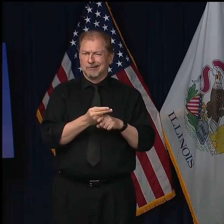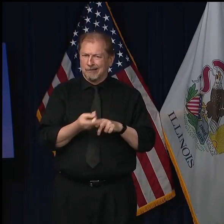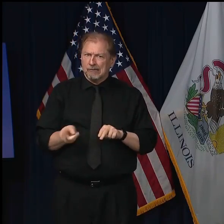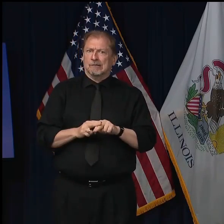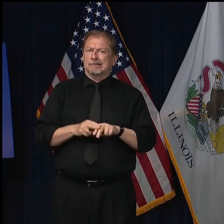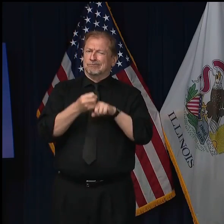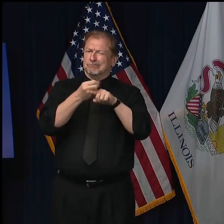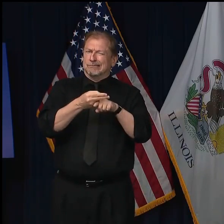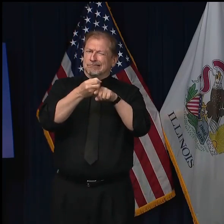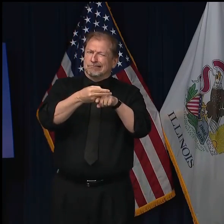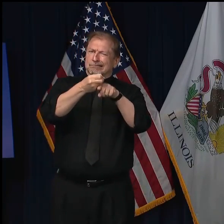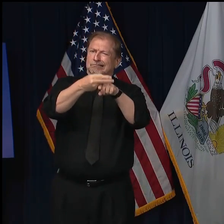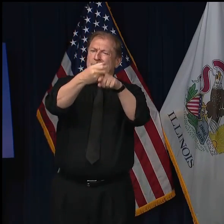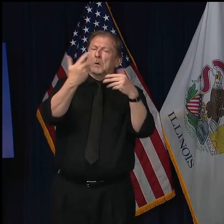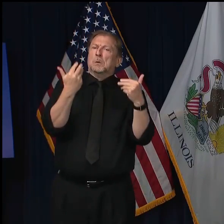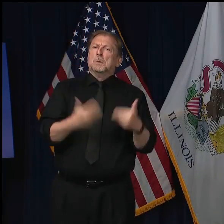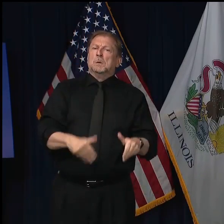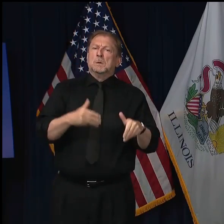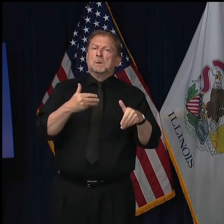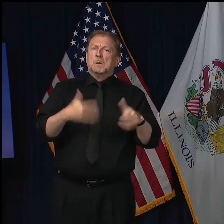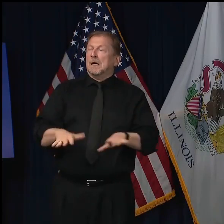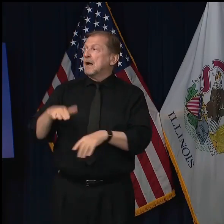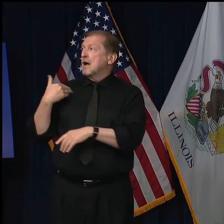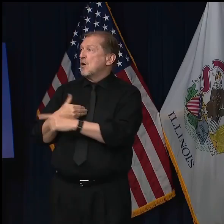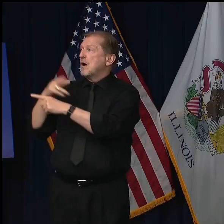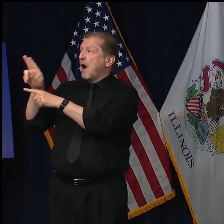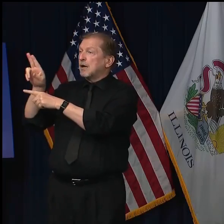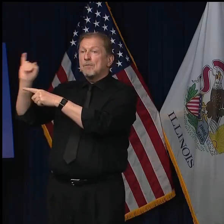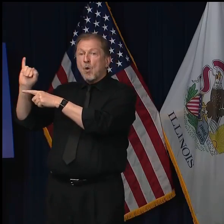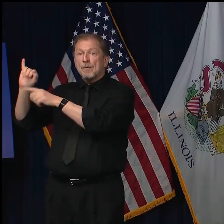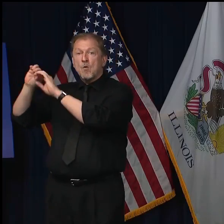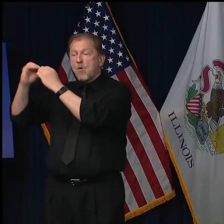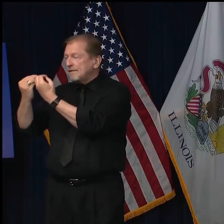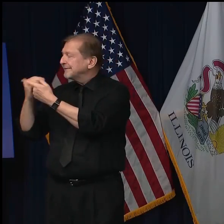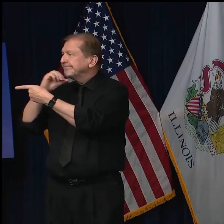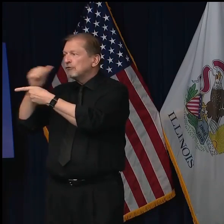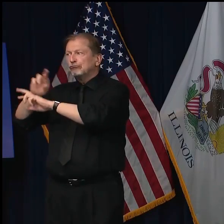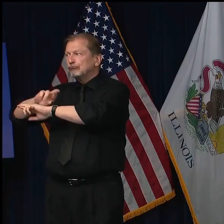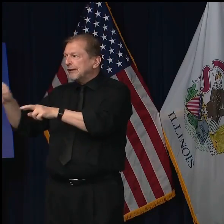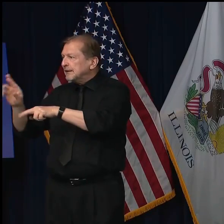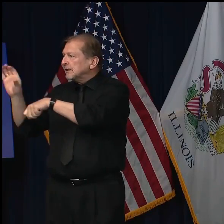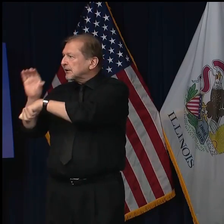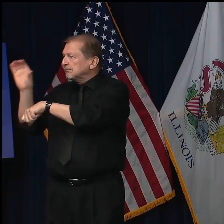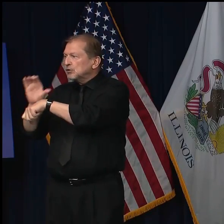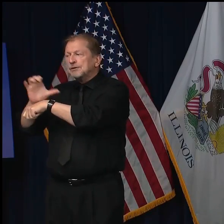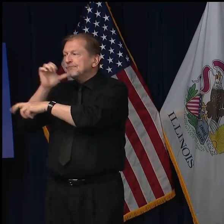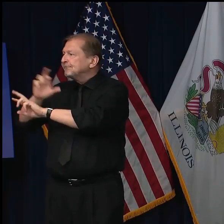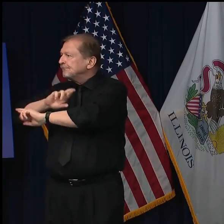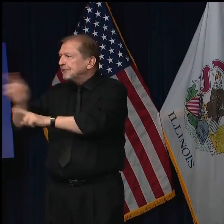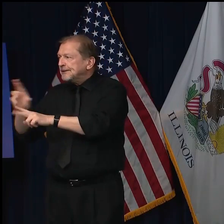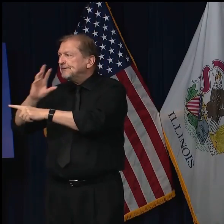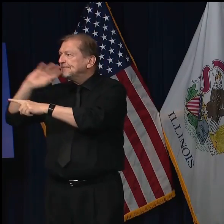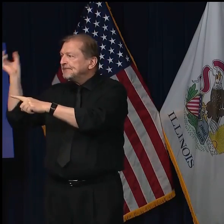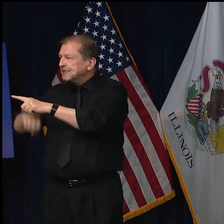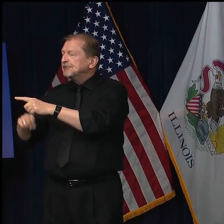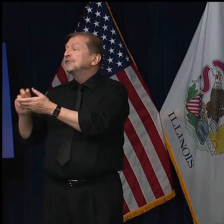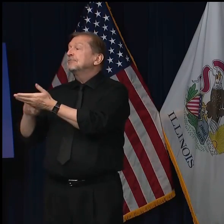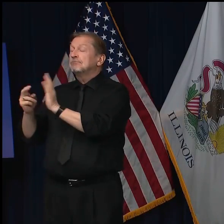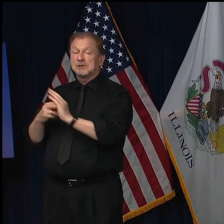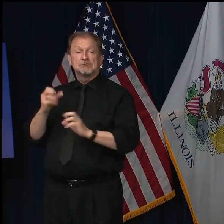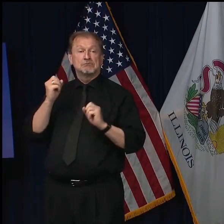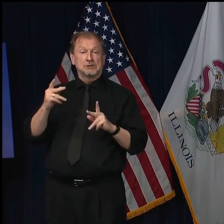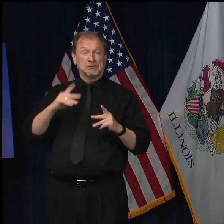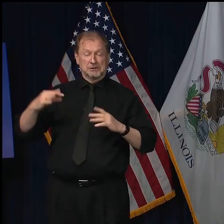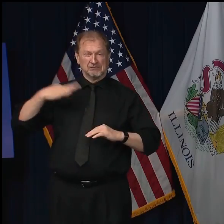several times over. IDS's systems were unfit to handle the surge, causing tens of thousands